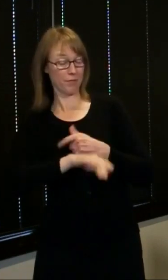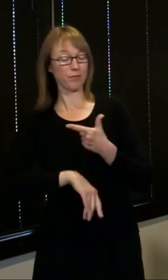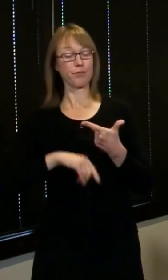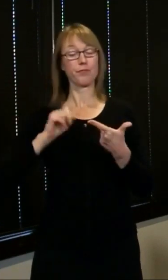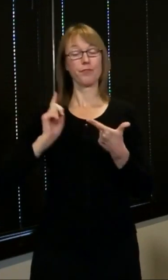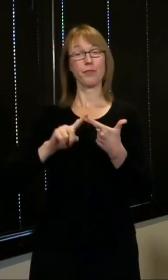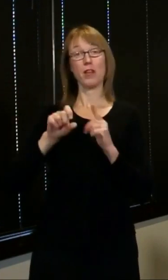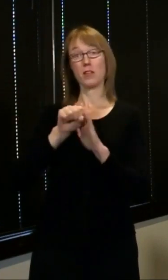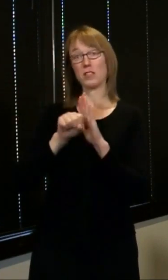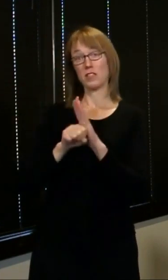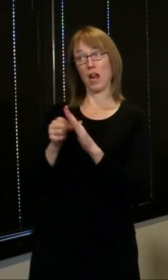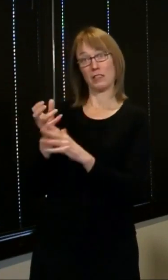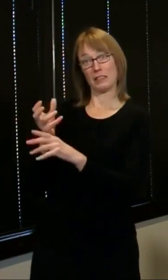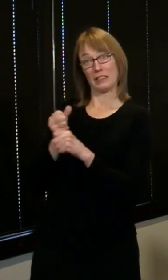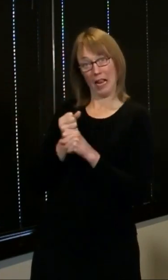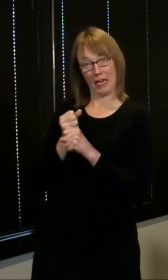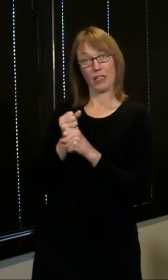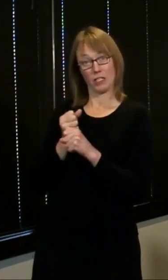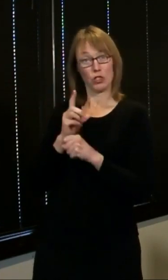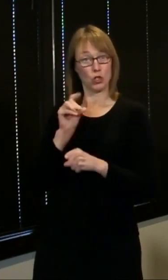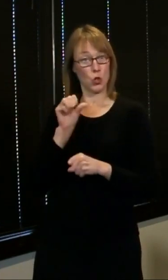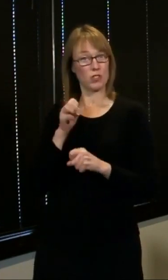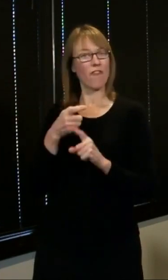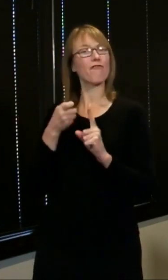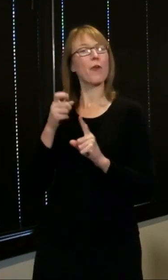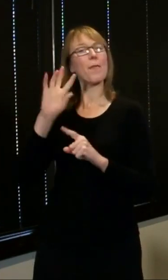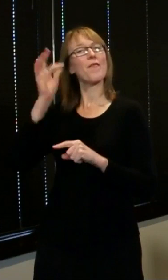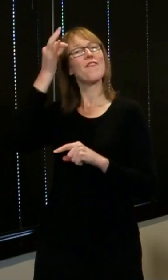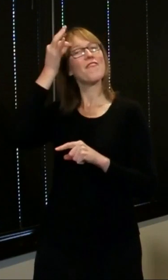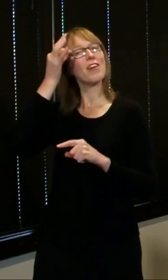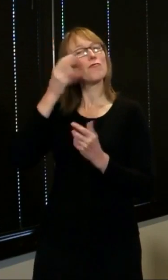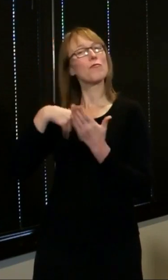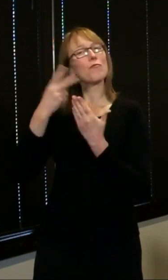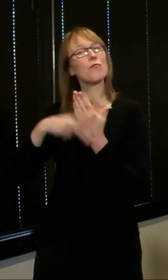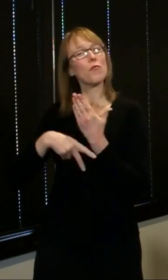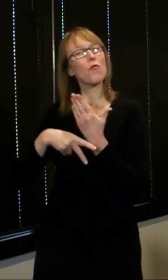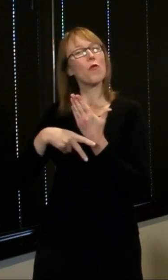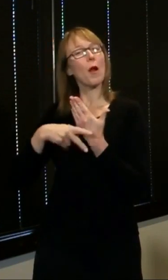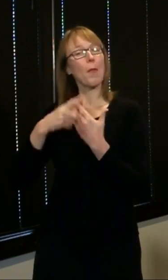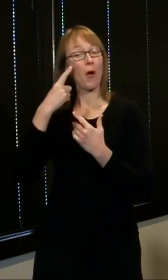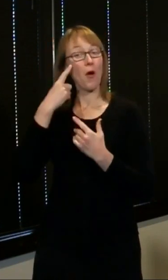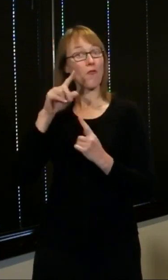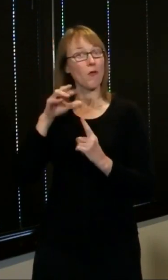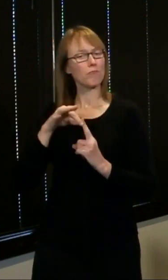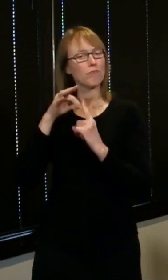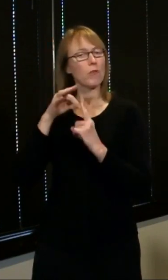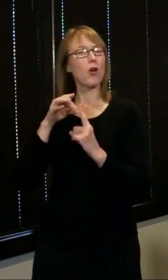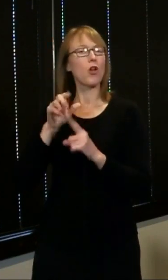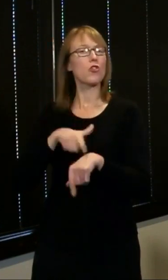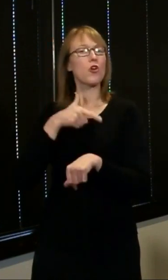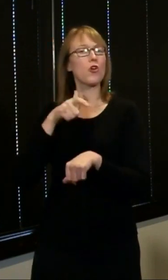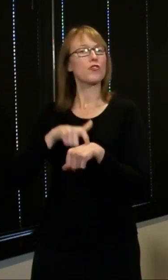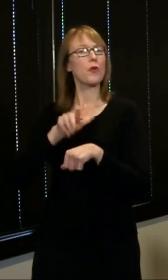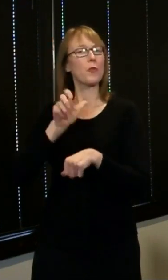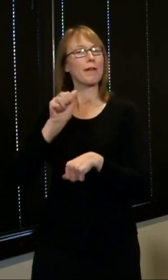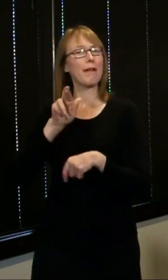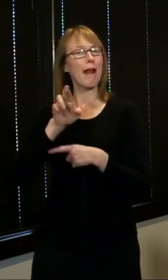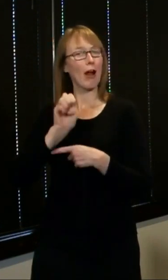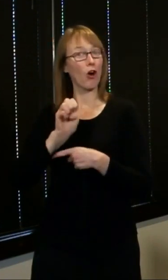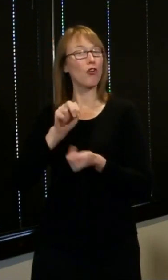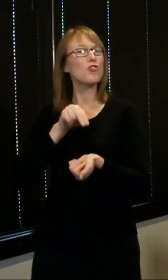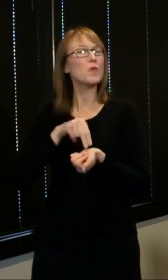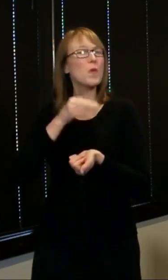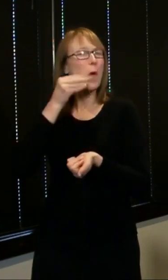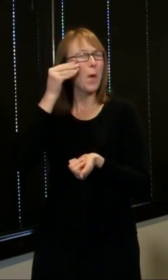some doses from the federal program with the long-term care and nursing homes. And so those are doses that are coming from CVS